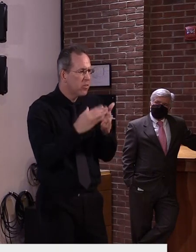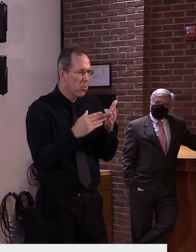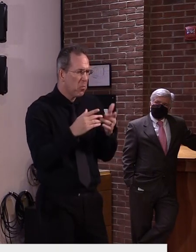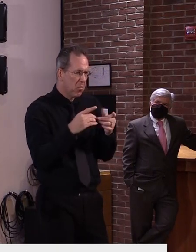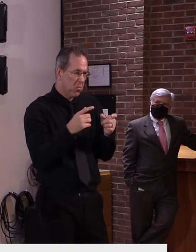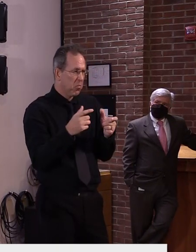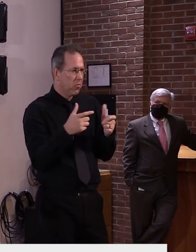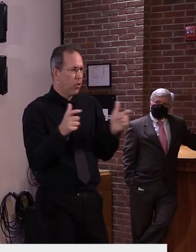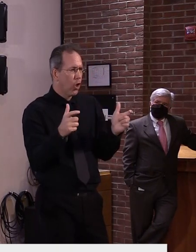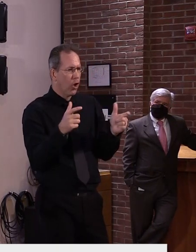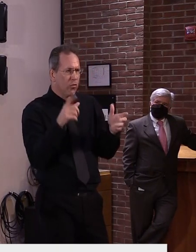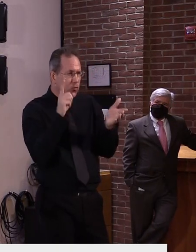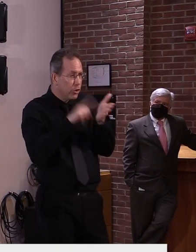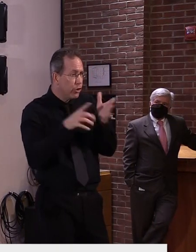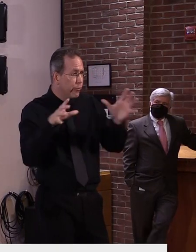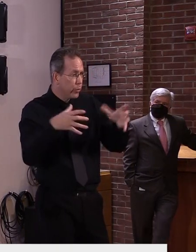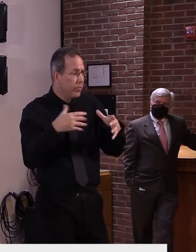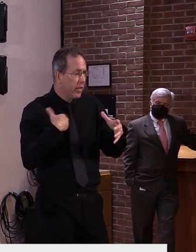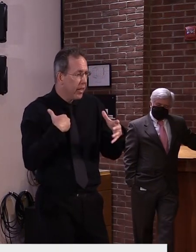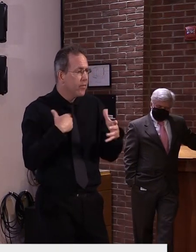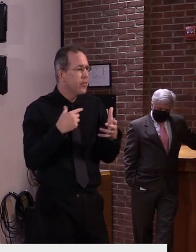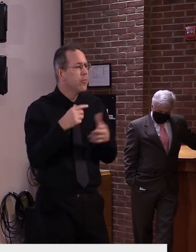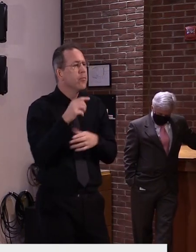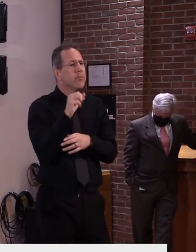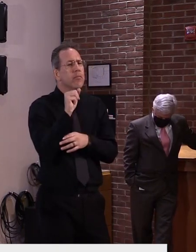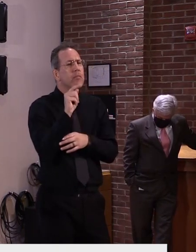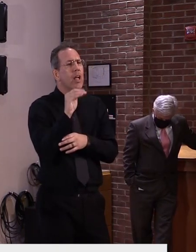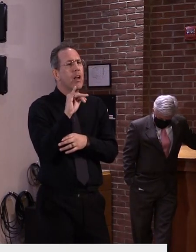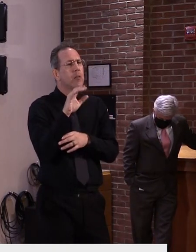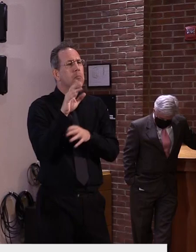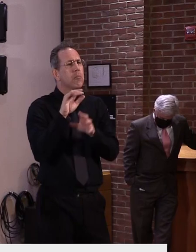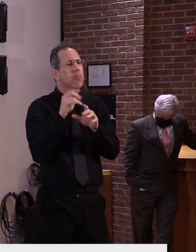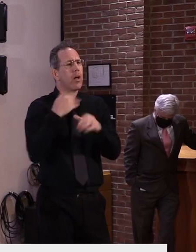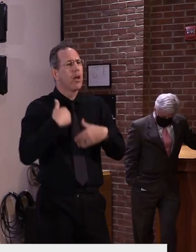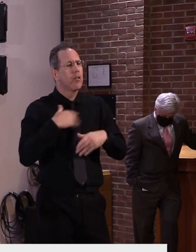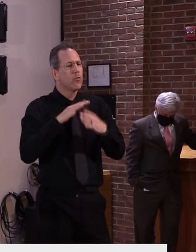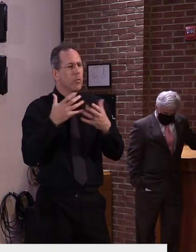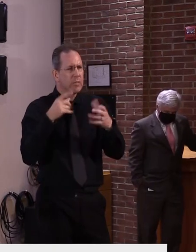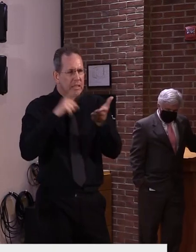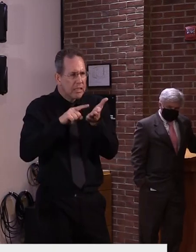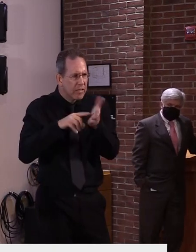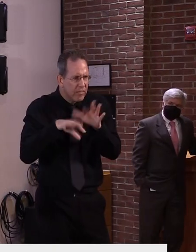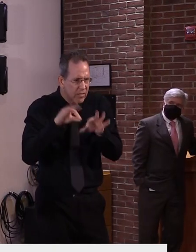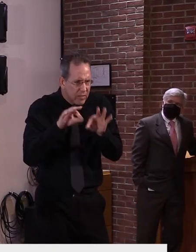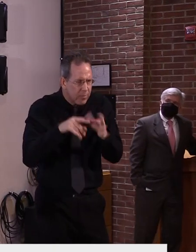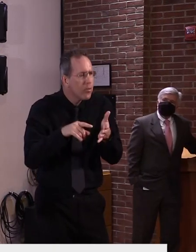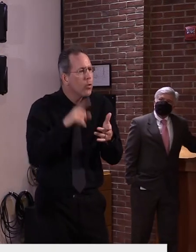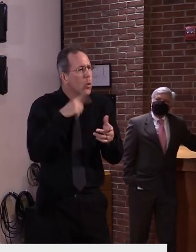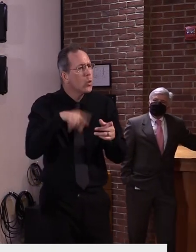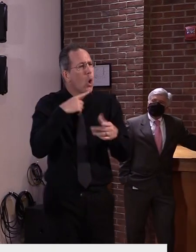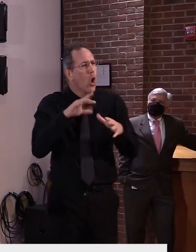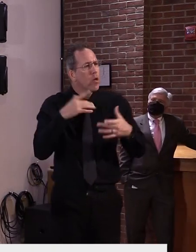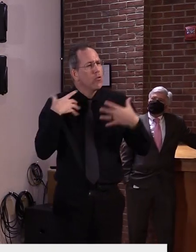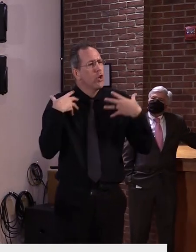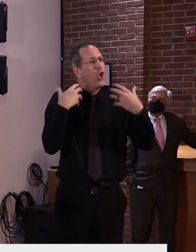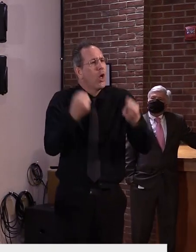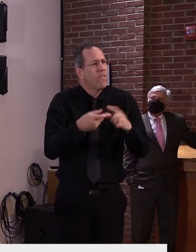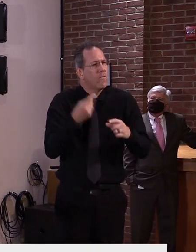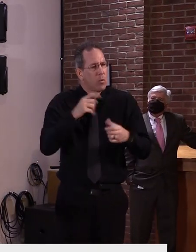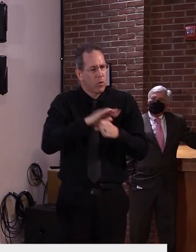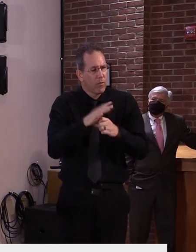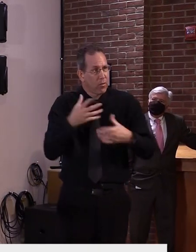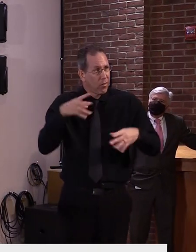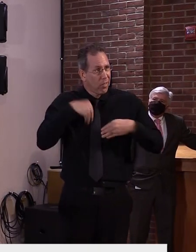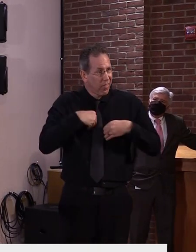support. And we would hope that we could do that through our research platform, either through the CDC or through an academic